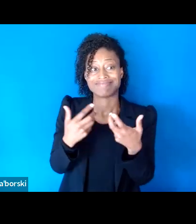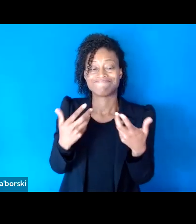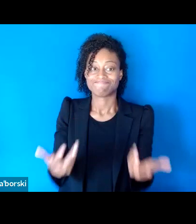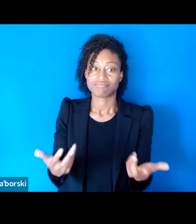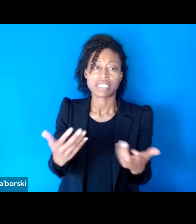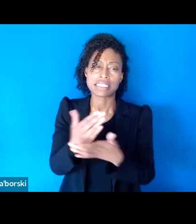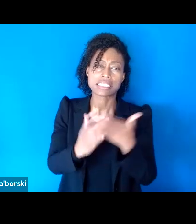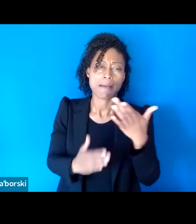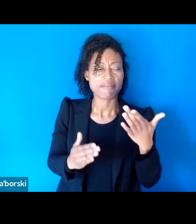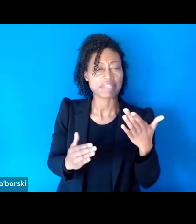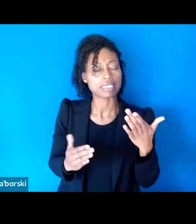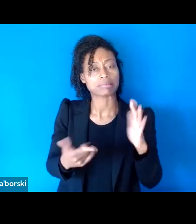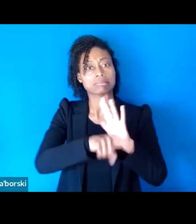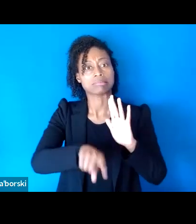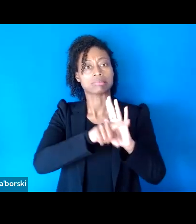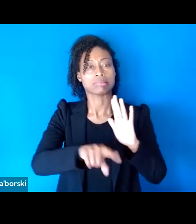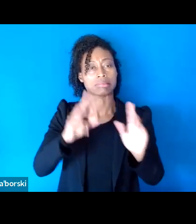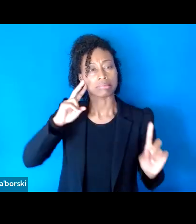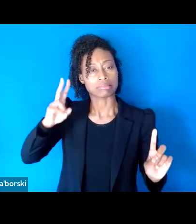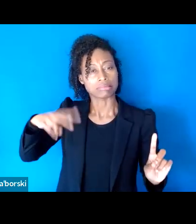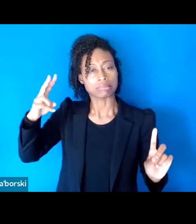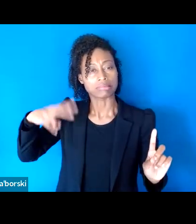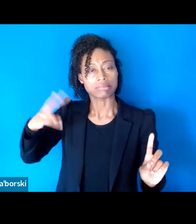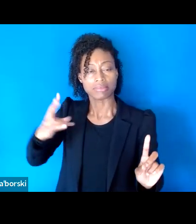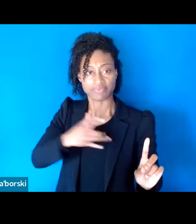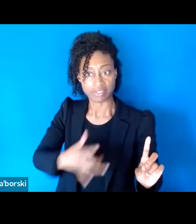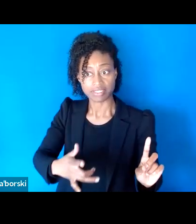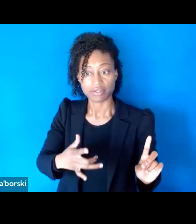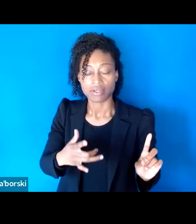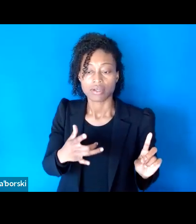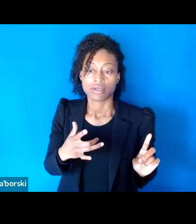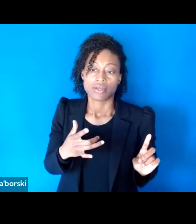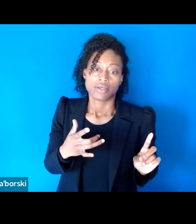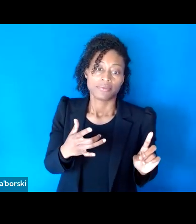the stigmas that are put onto